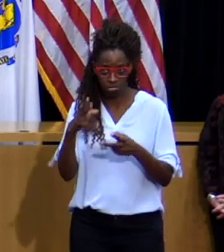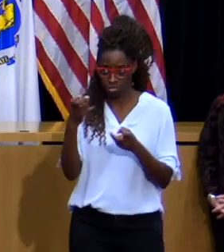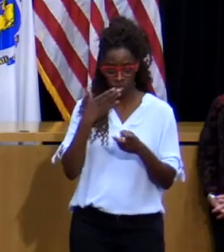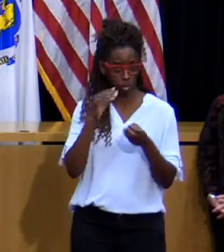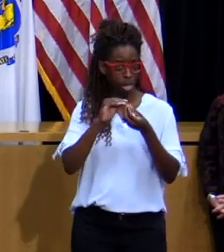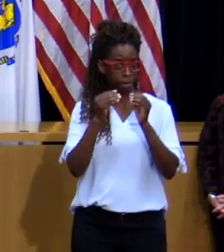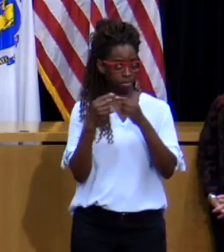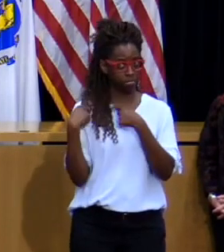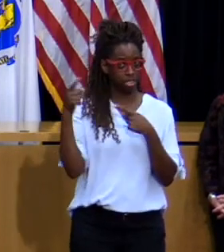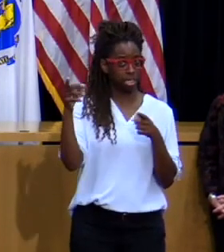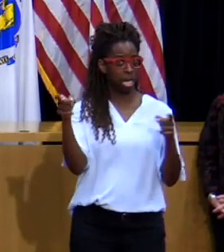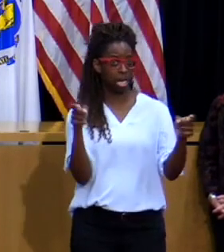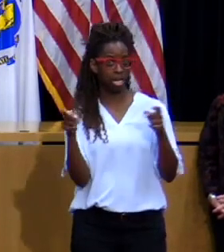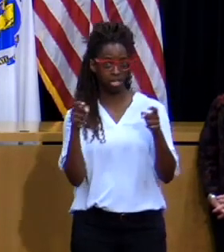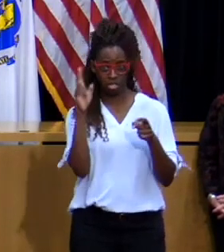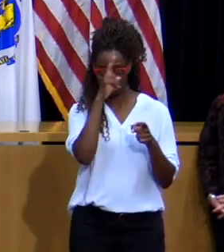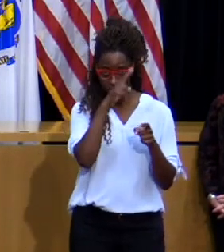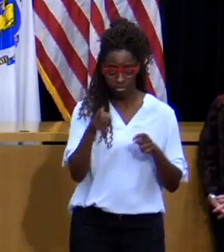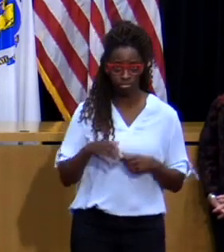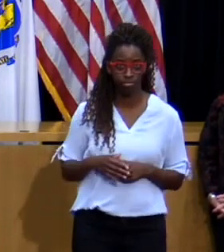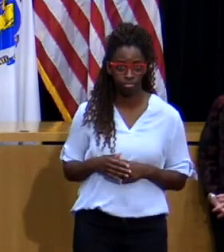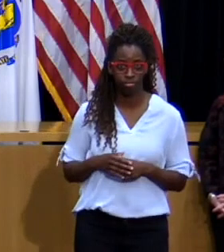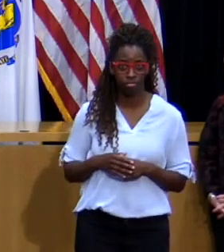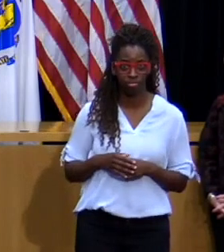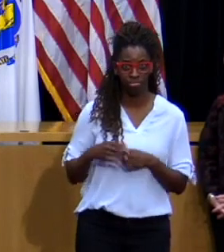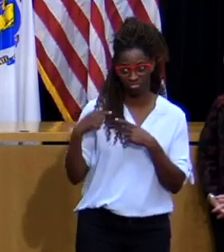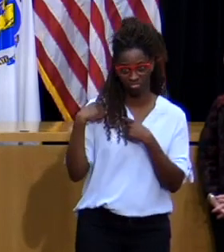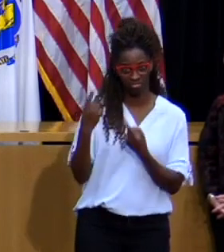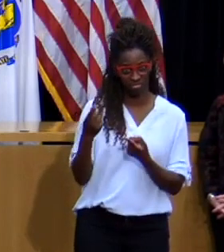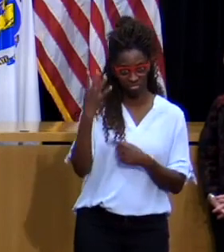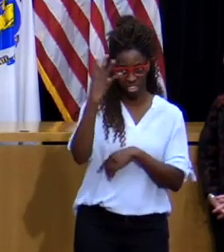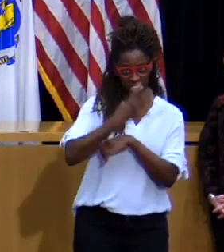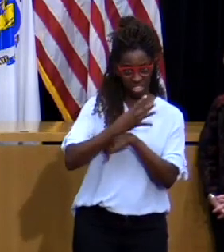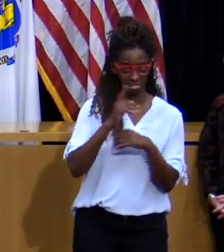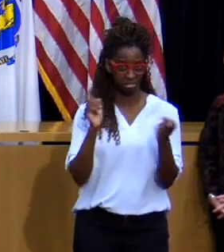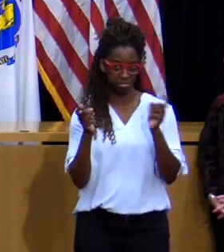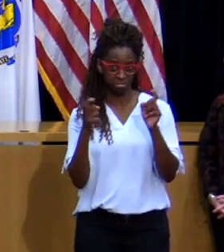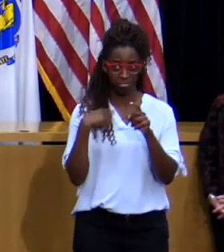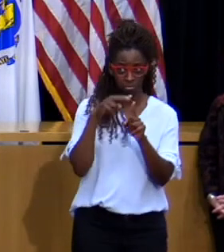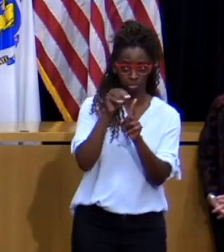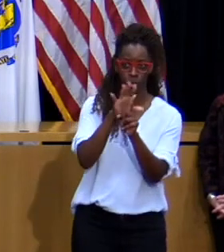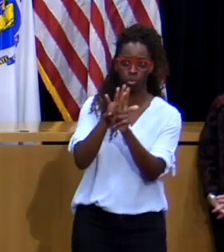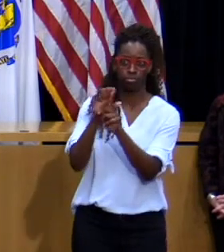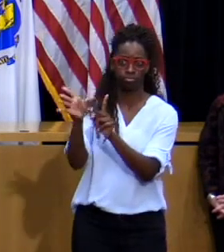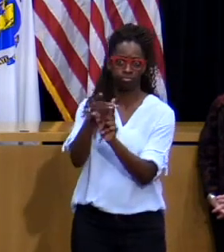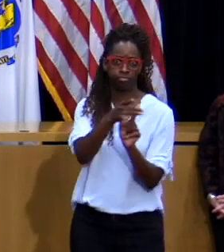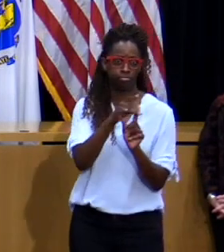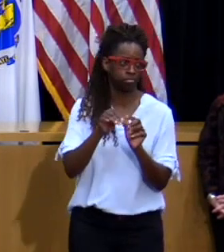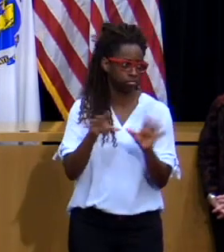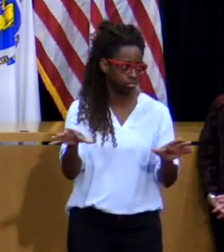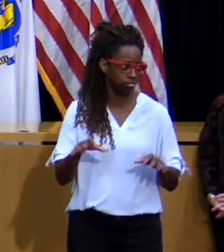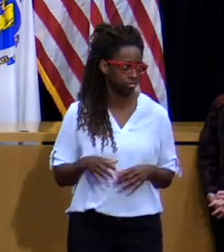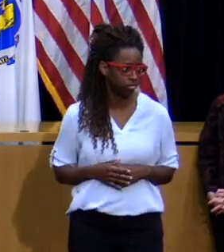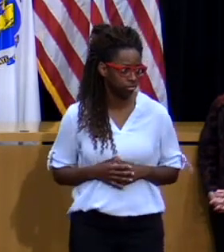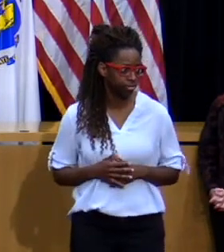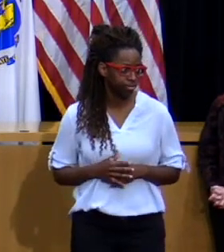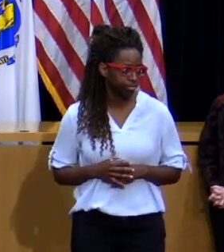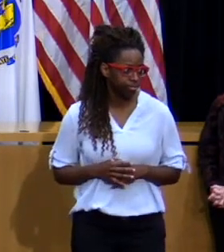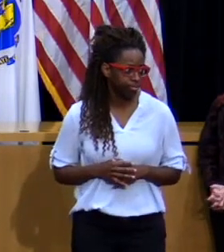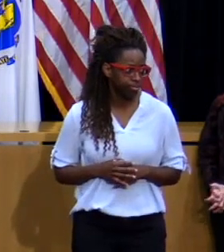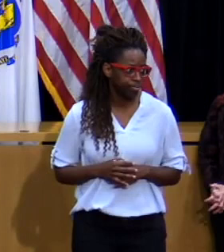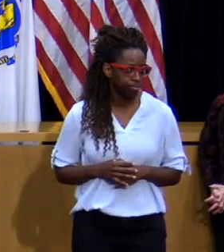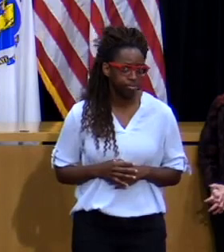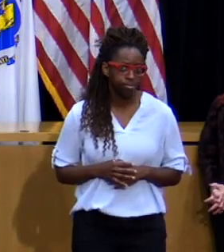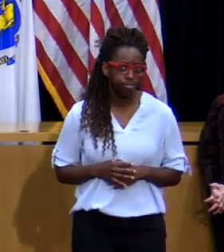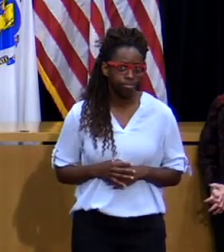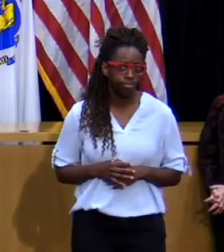past 4 or 5 days. Governor, if I'm reading this right, phase 1, your dad would be in phase 1. Could you talk with him about the vaccine?